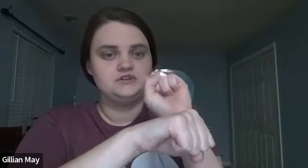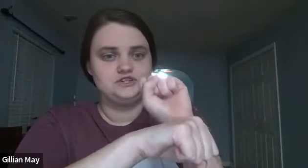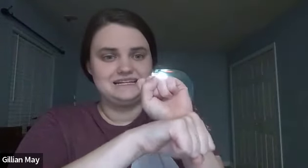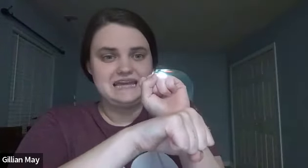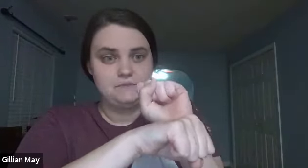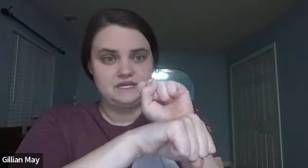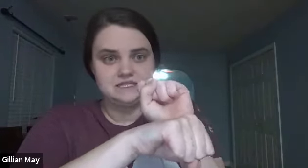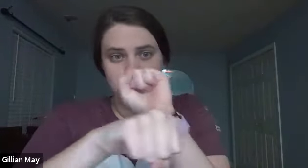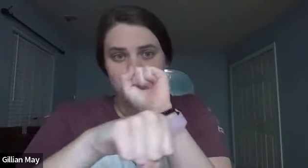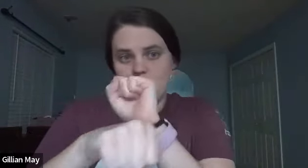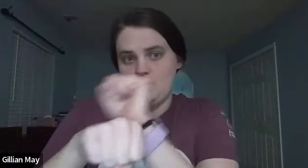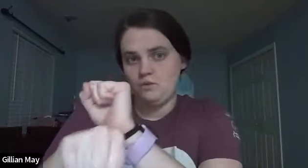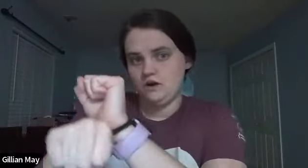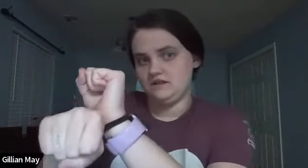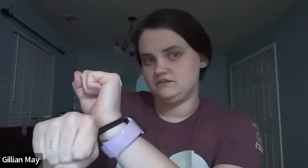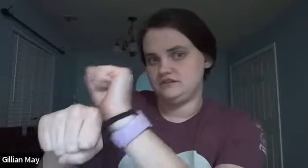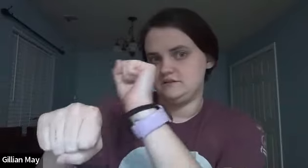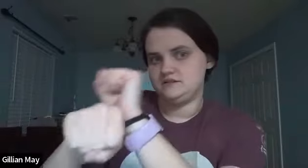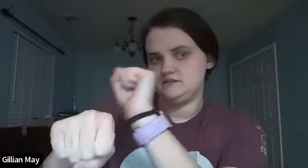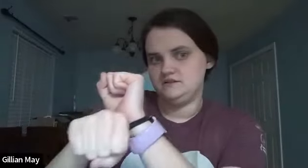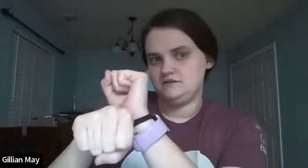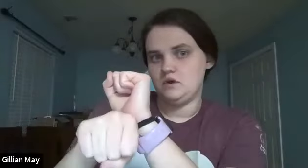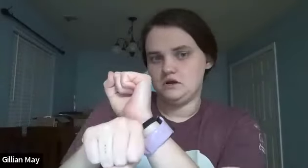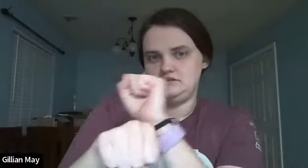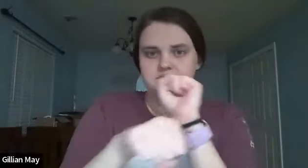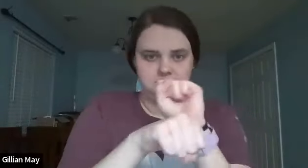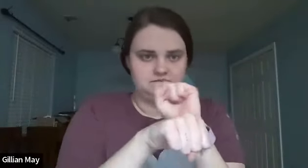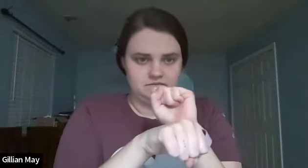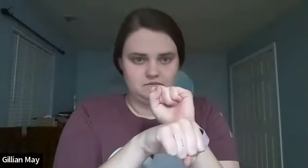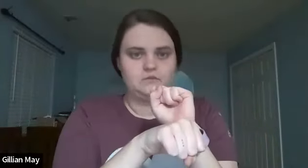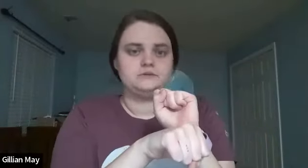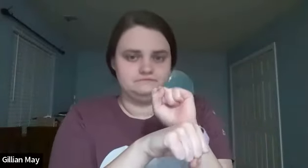do is you're going to tap it. Work. Like I'll turn it sideways. Work. Work.